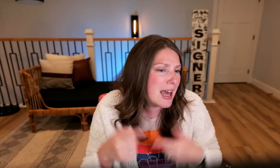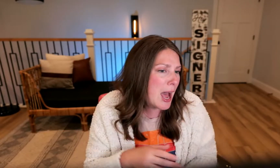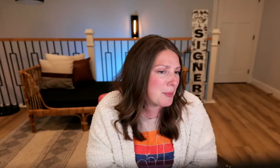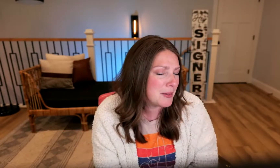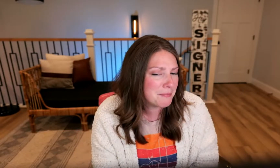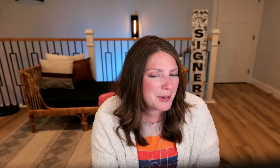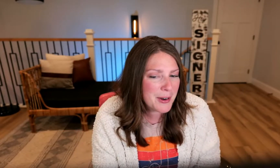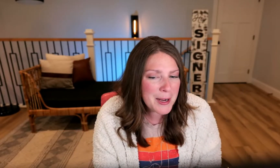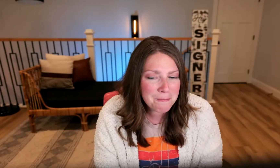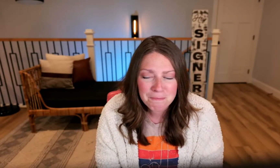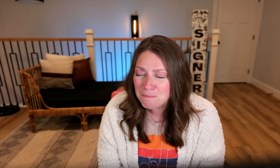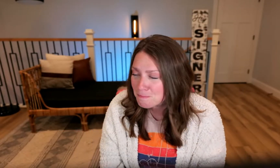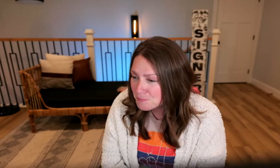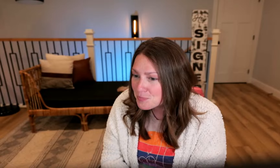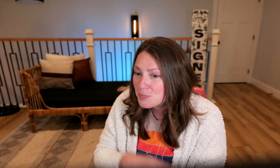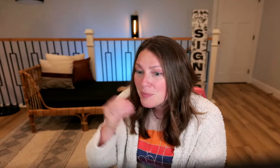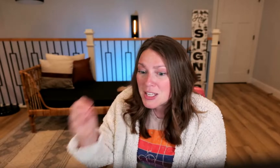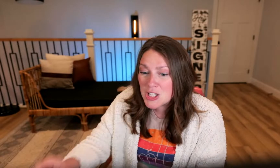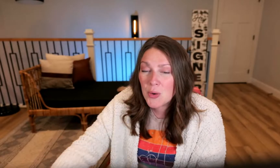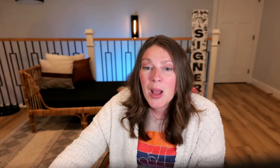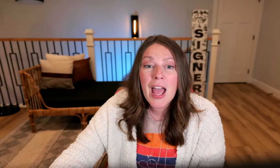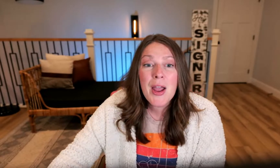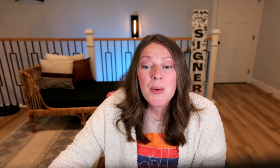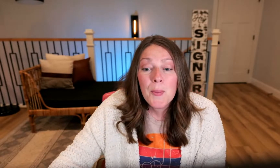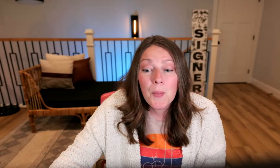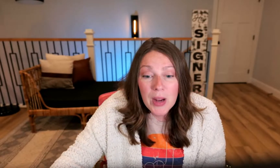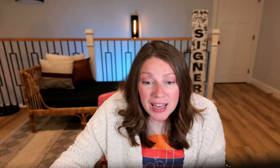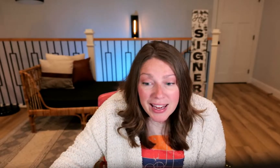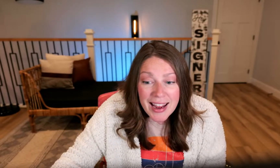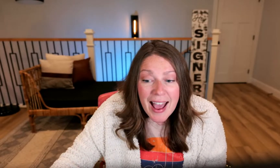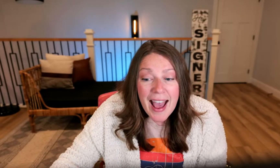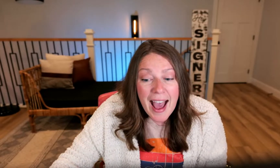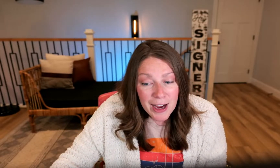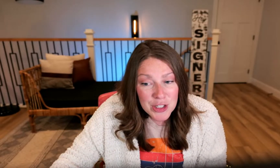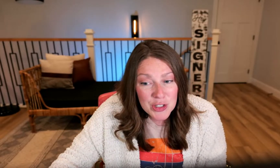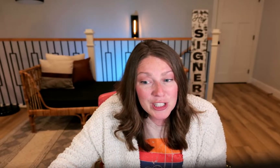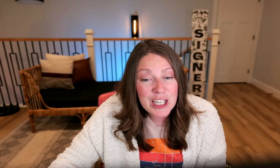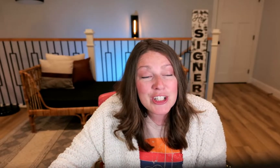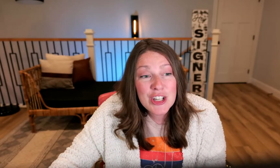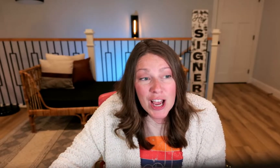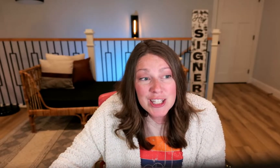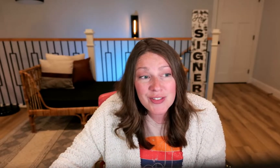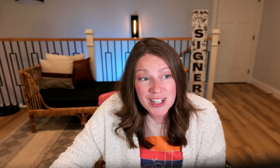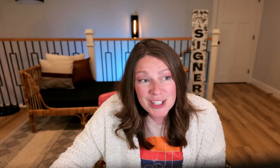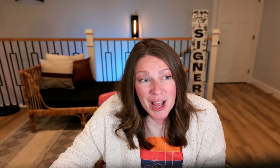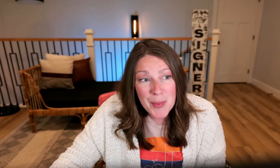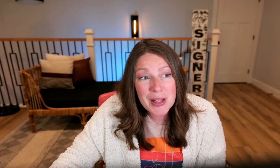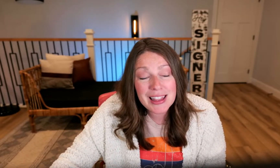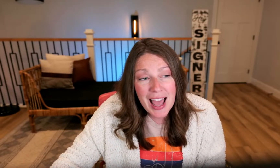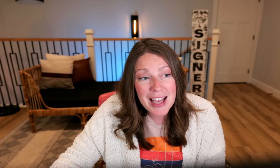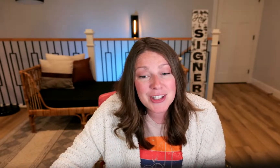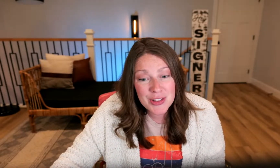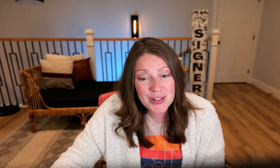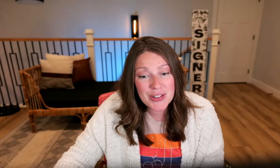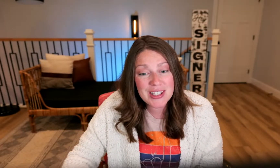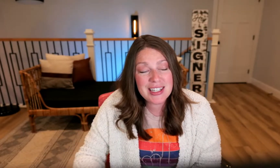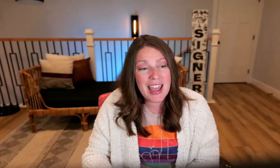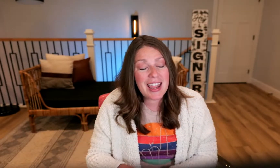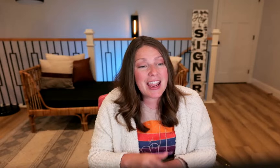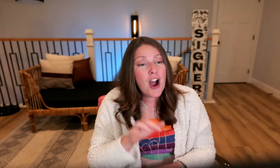that happen. All right. So we actually just finished up last Thursday